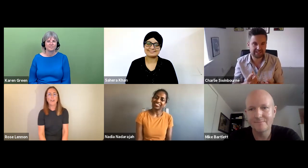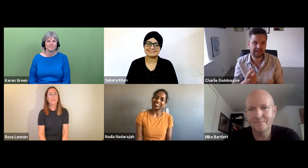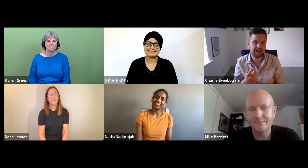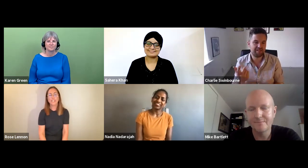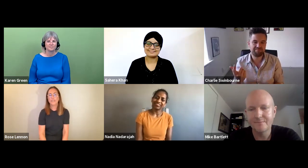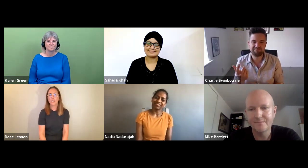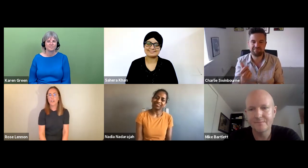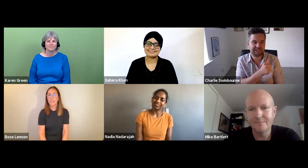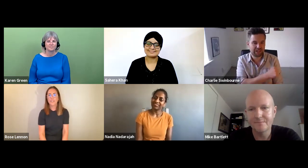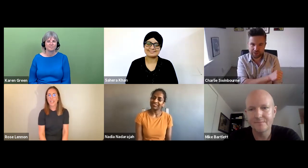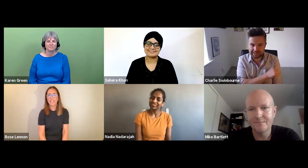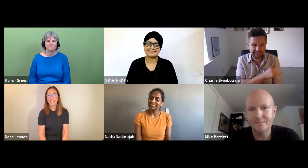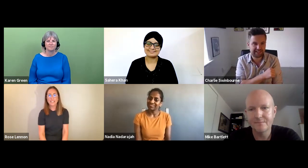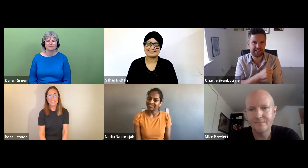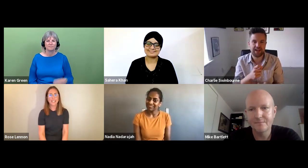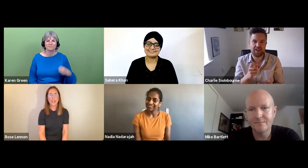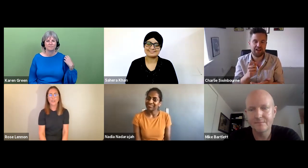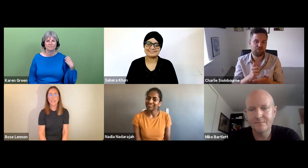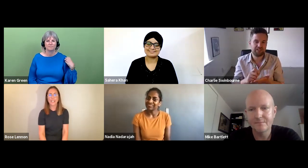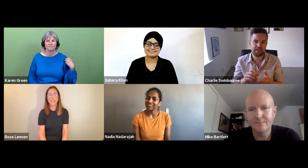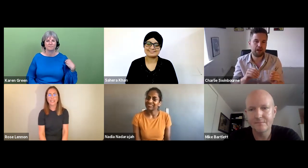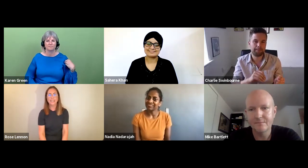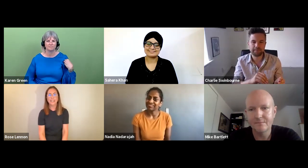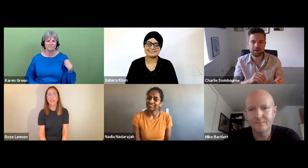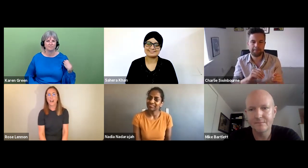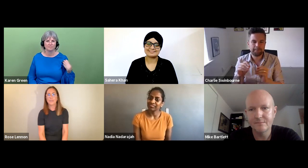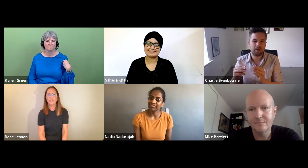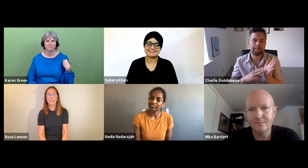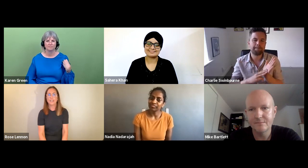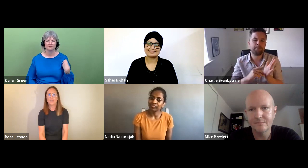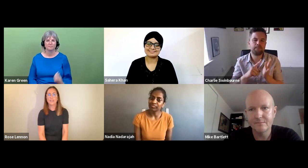I've written for lots of things, Casualty, I've written